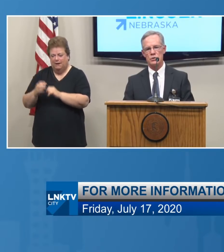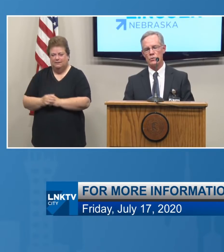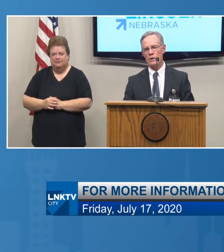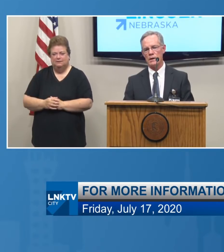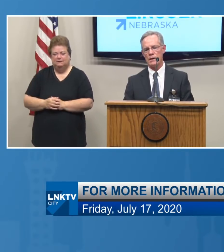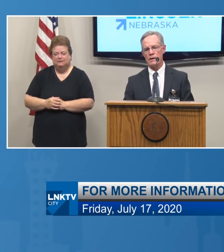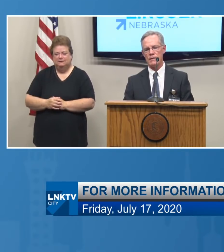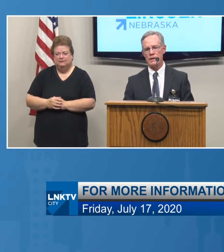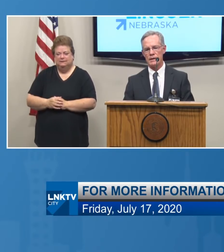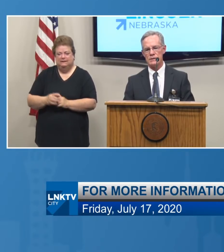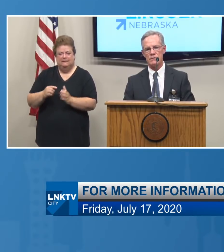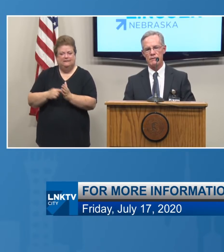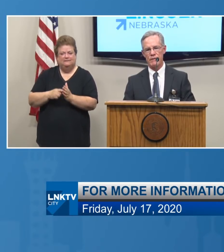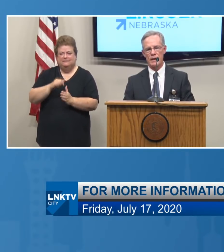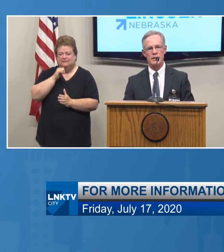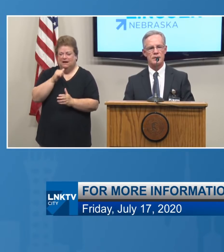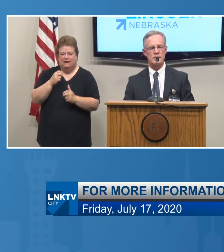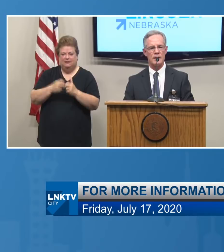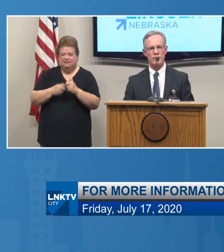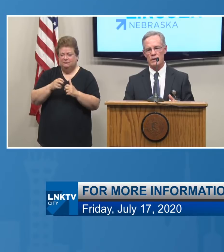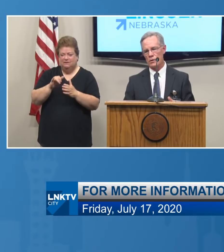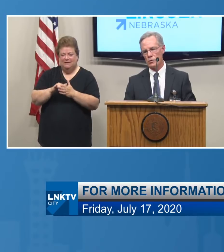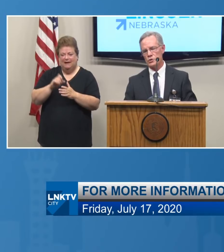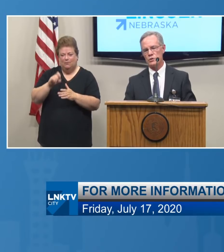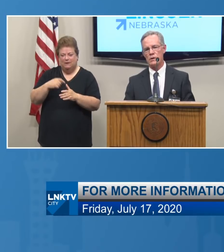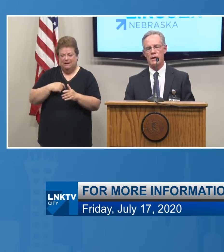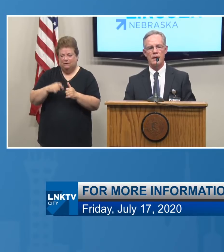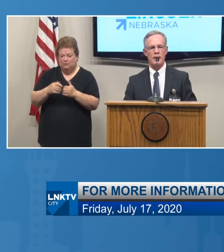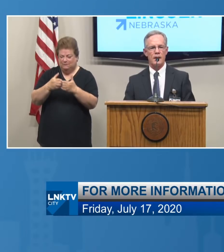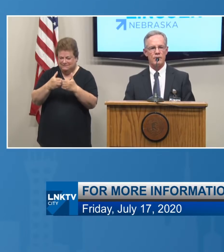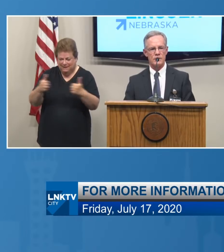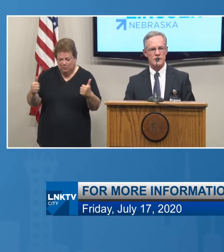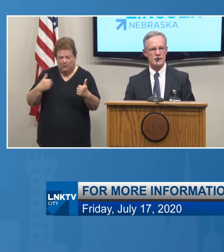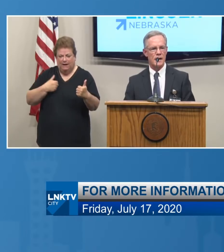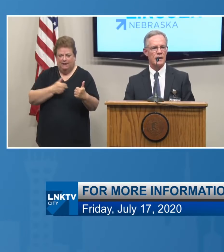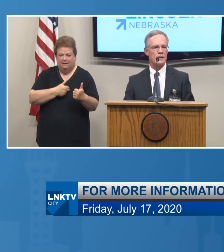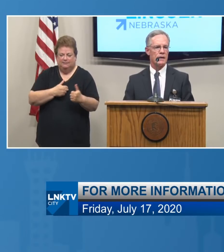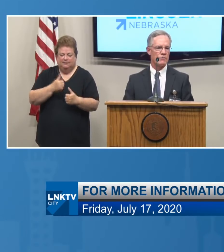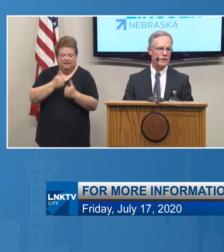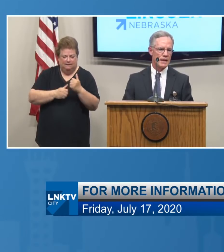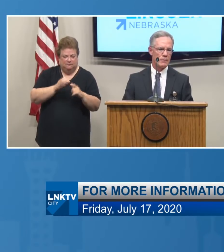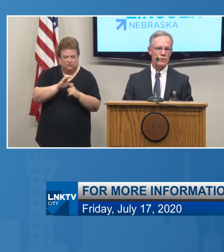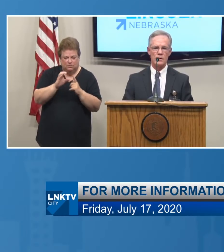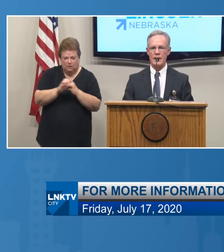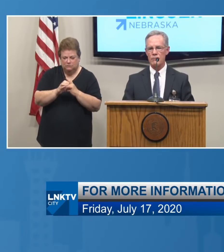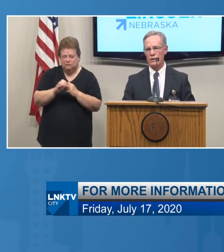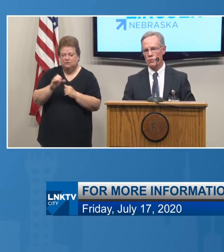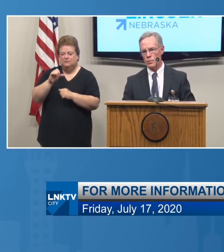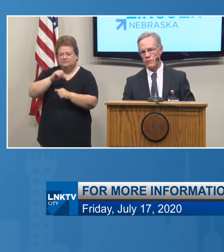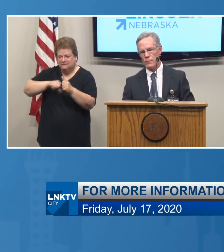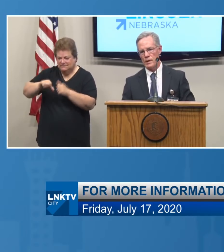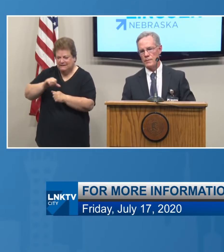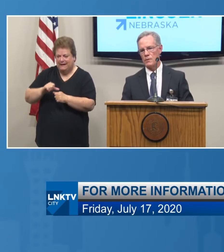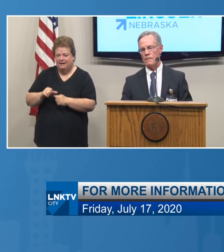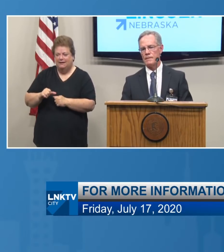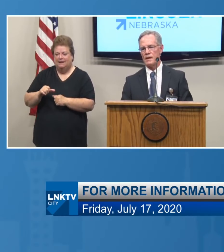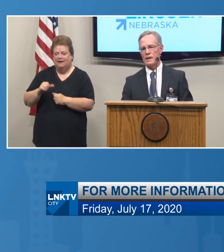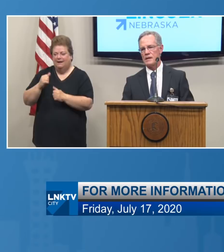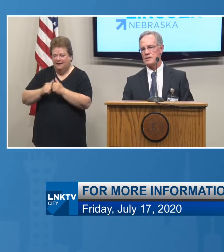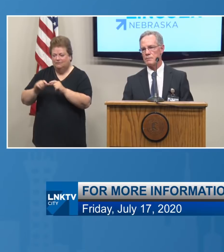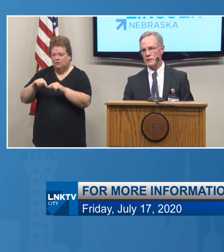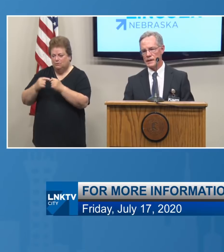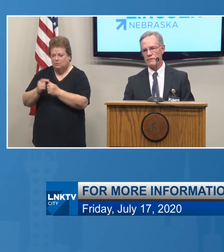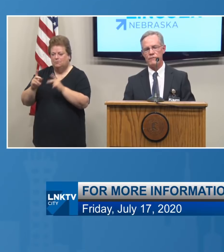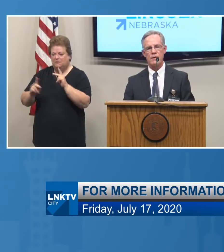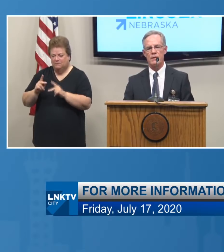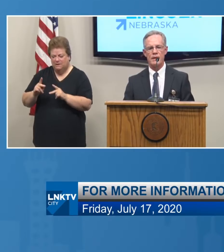an issue that needs to divide us. Every culture, every society, every neighborhood, every group of people